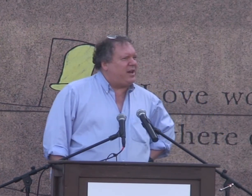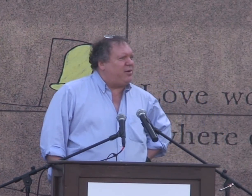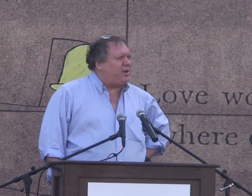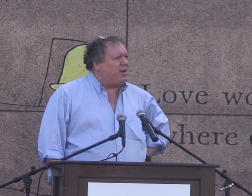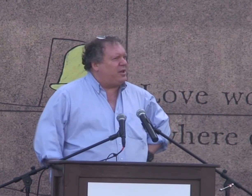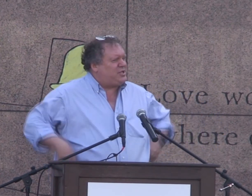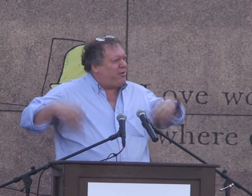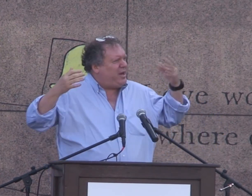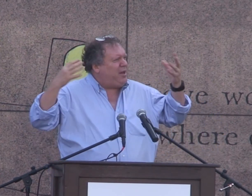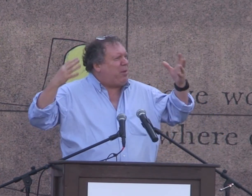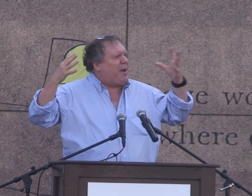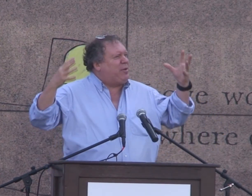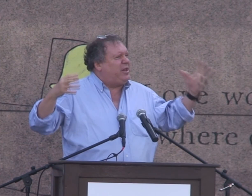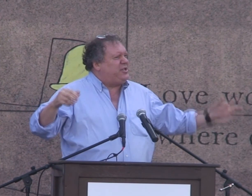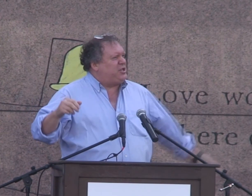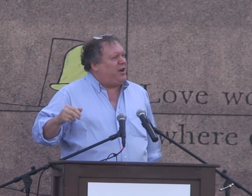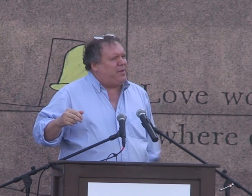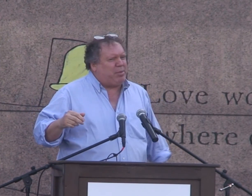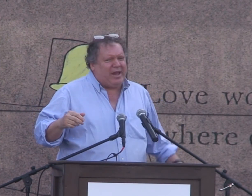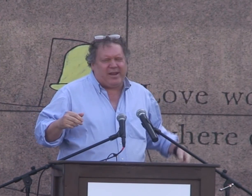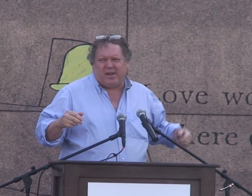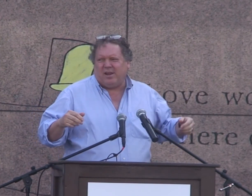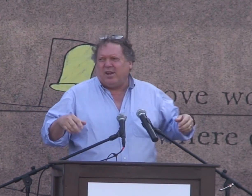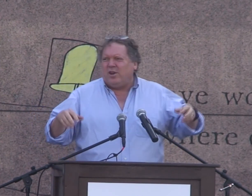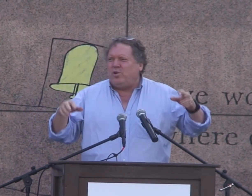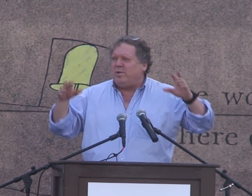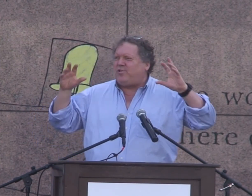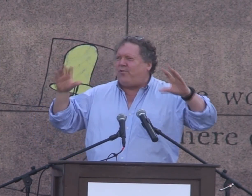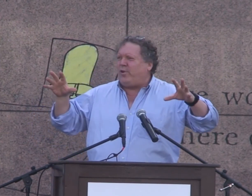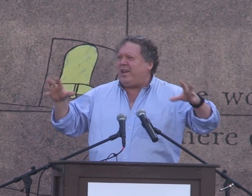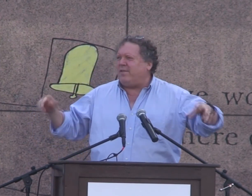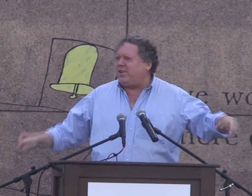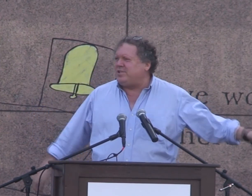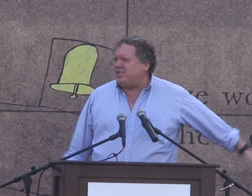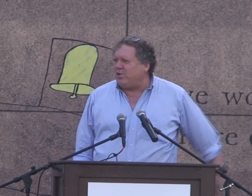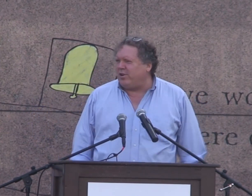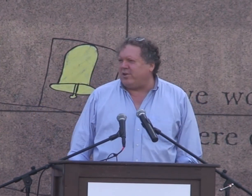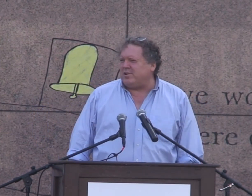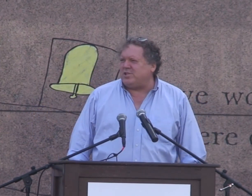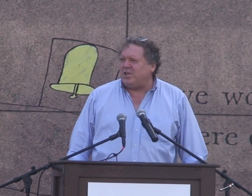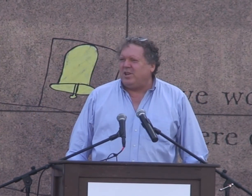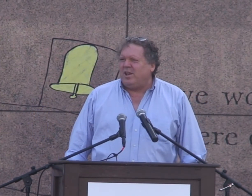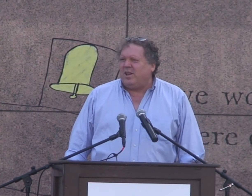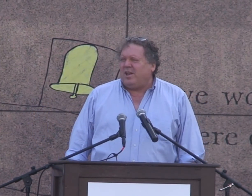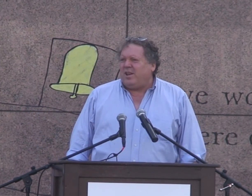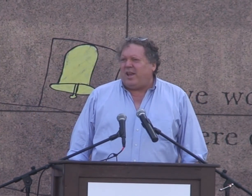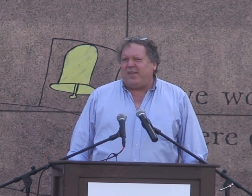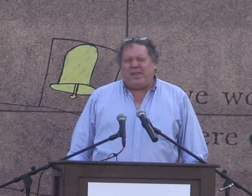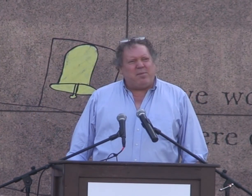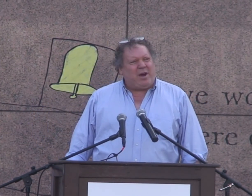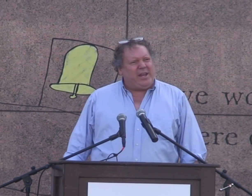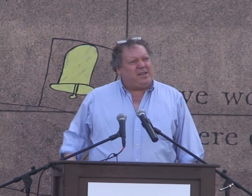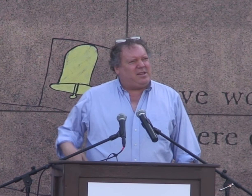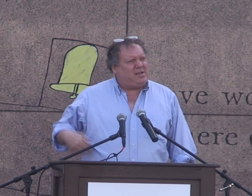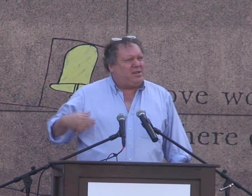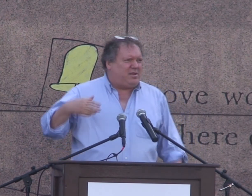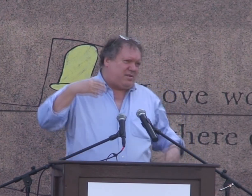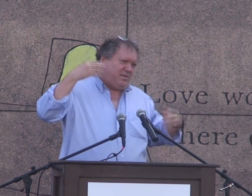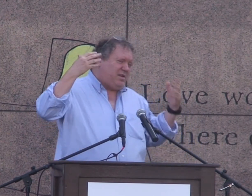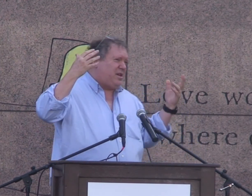experience diarrhea? Is there any population on the planet who is free of this scourge? And they